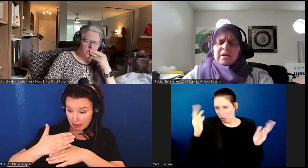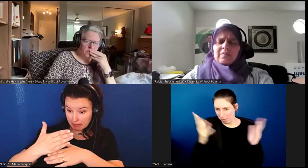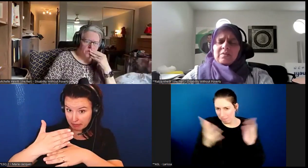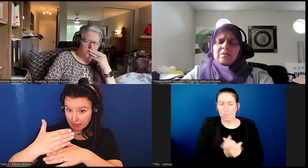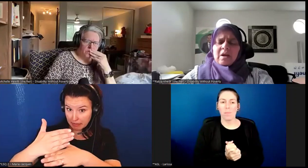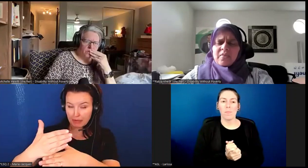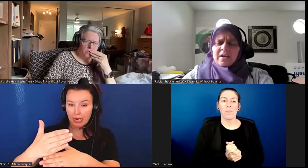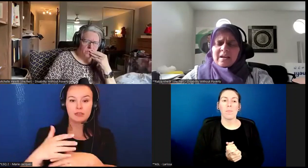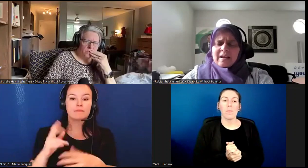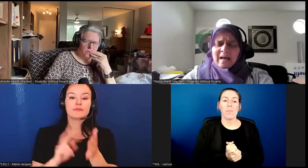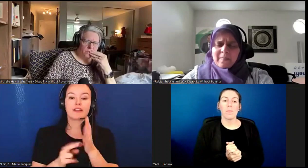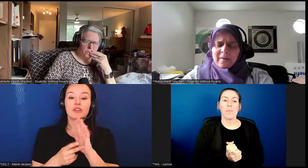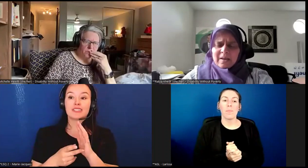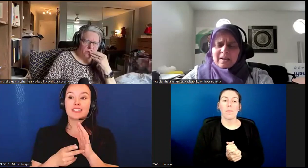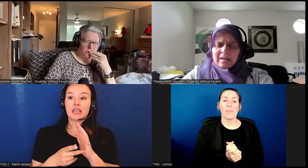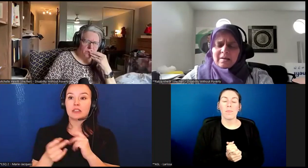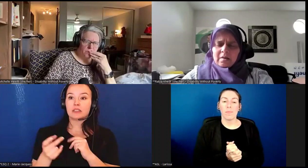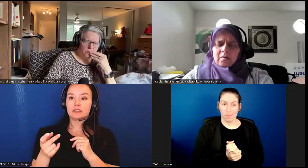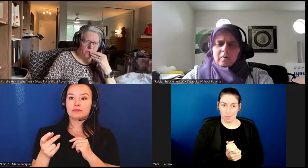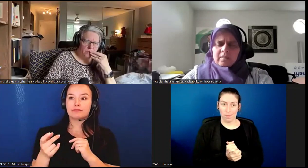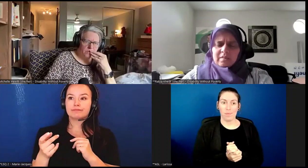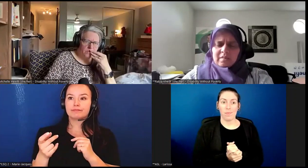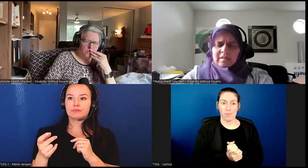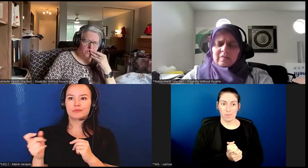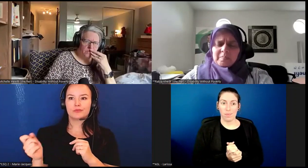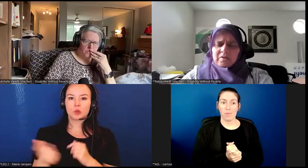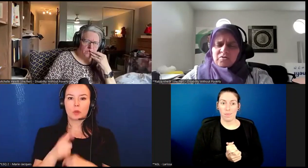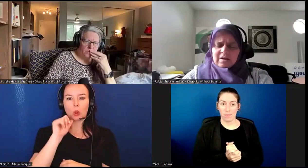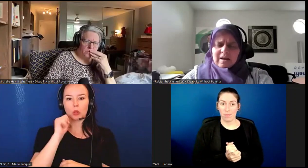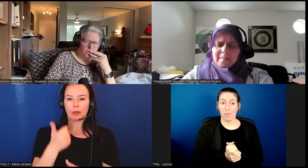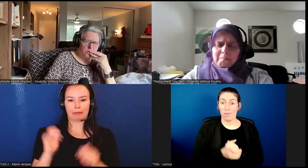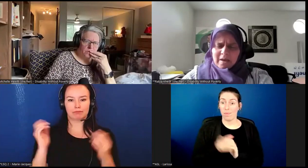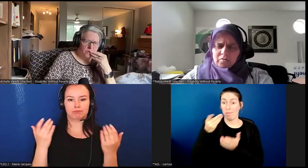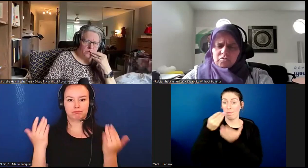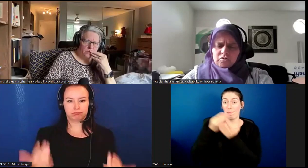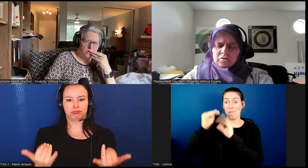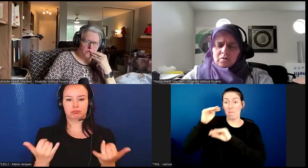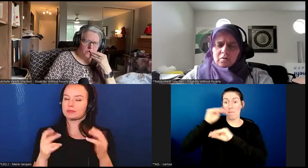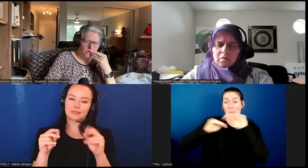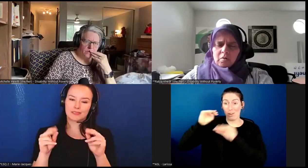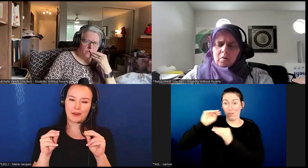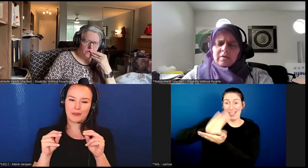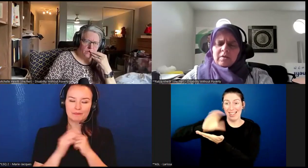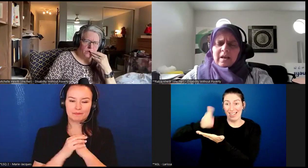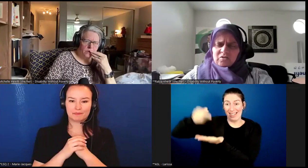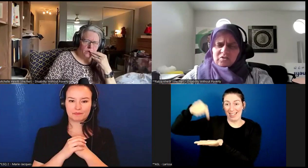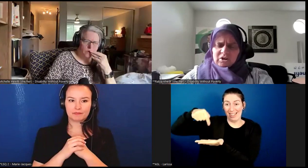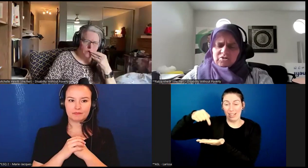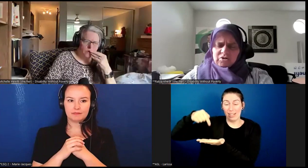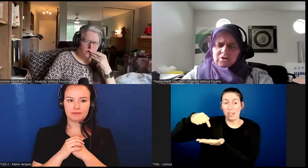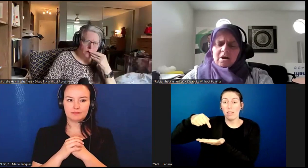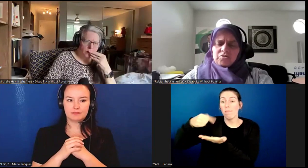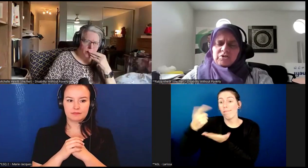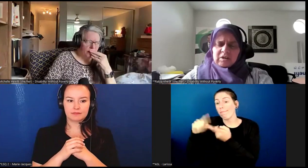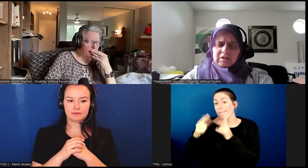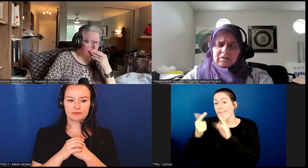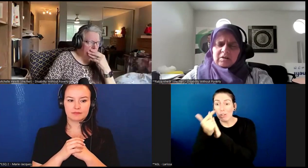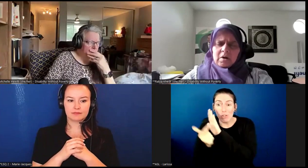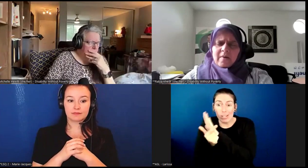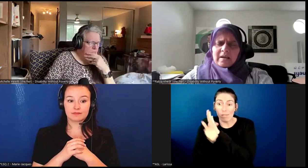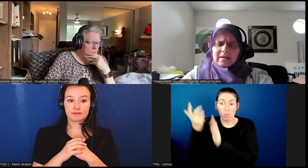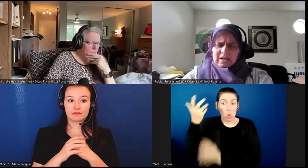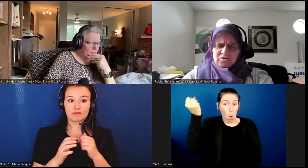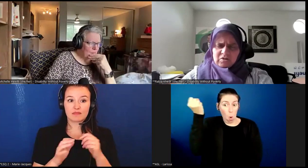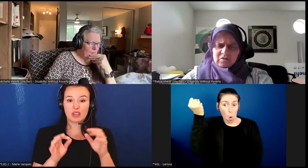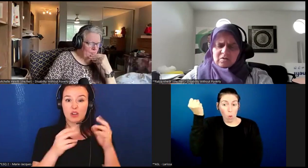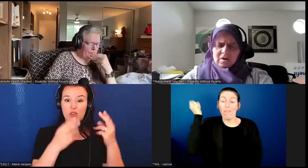here it is, nothing can happen with this budgeted amount or the legislation until there